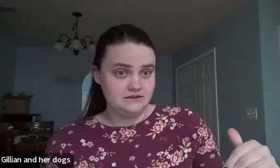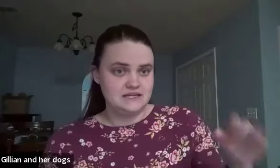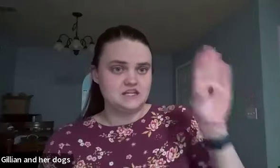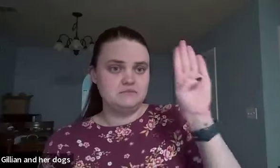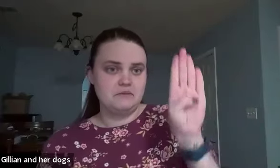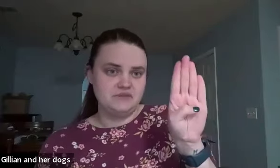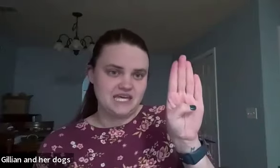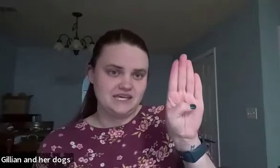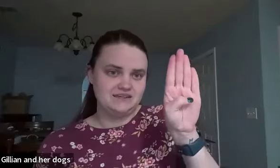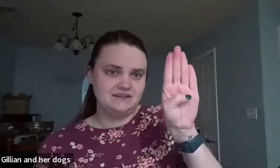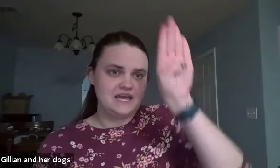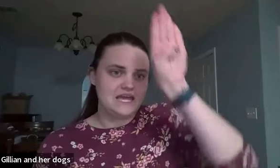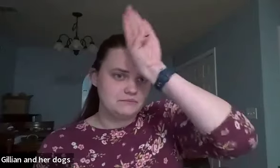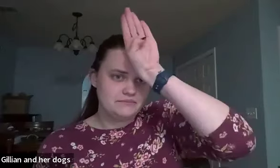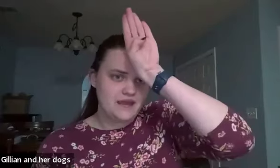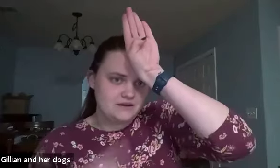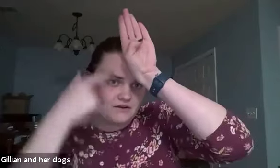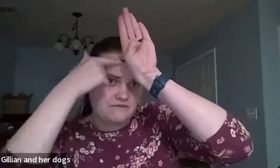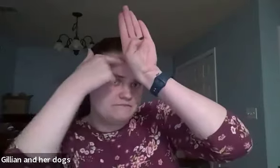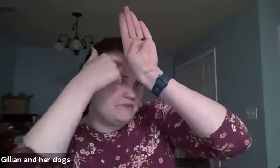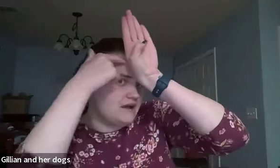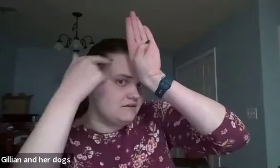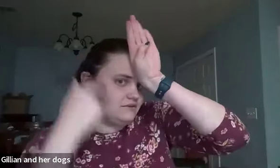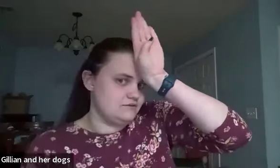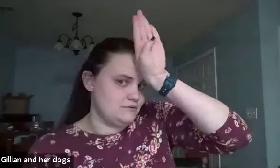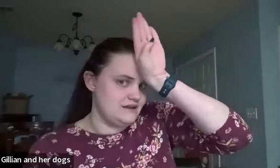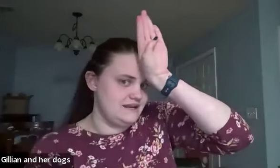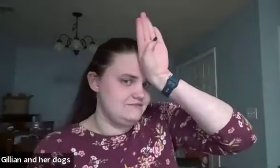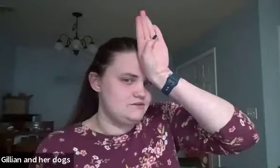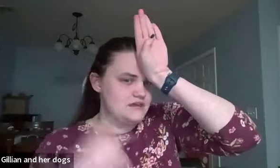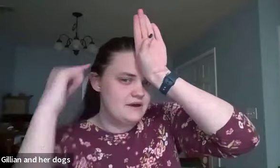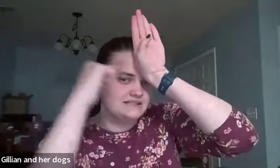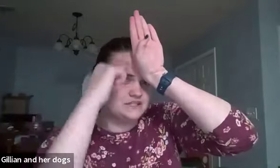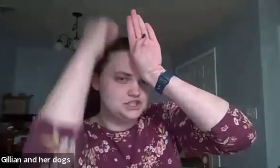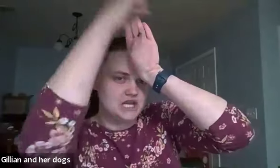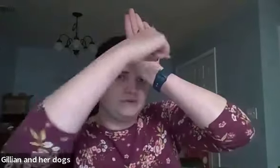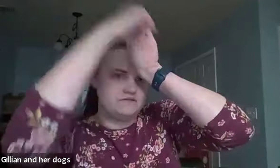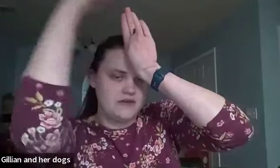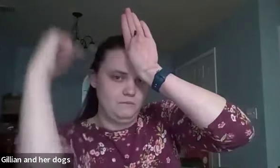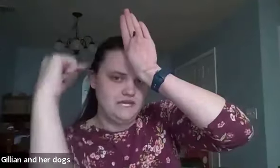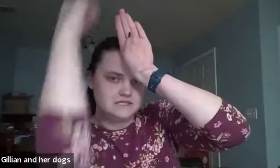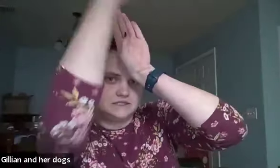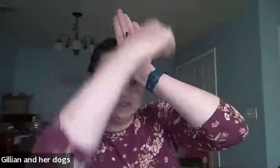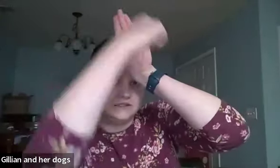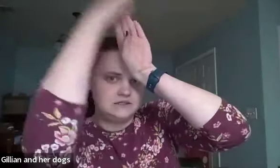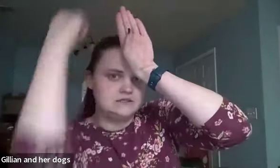fireman is going to be a B, and you pat it on the back of your forehead. And if you think about it, it's the shape of the helmet.